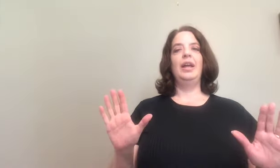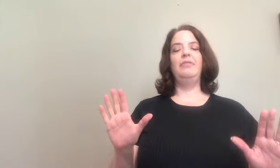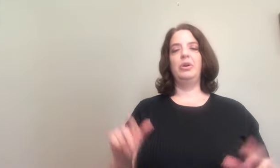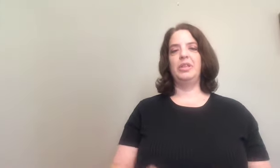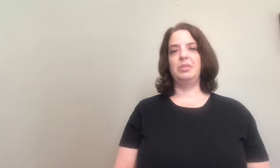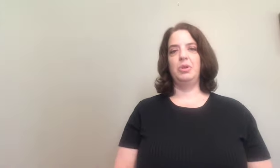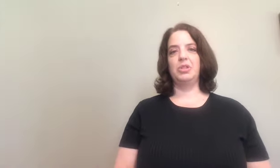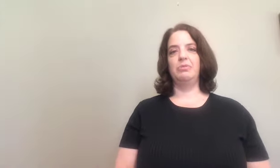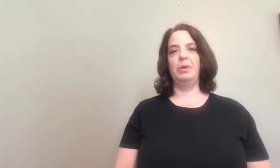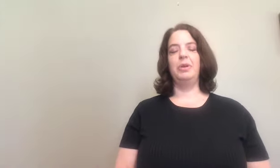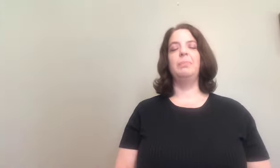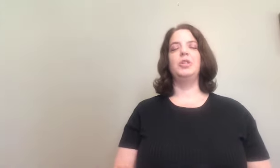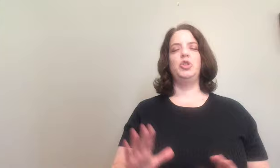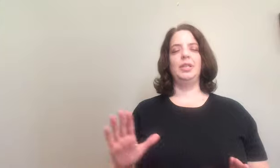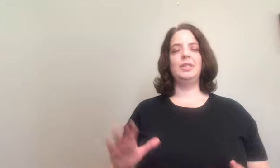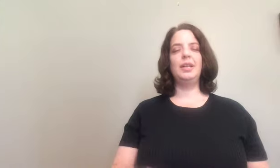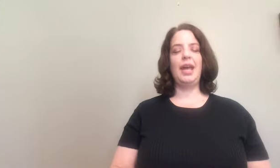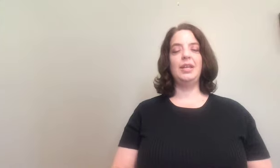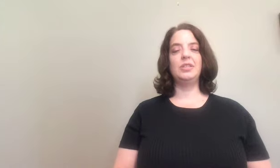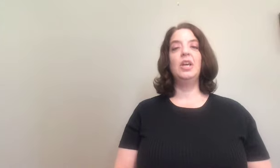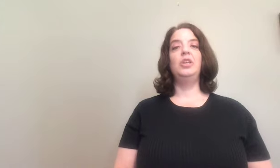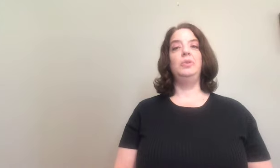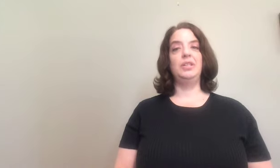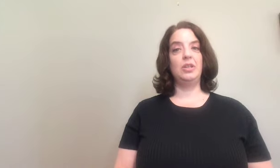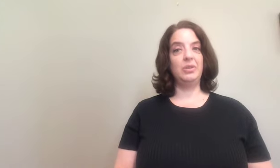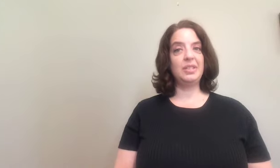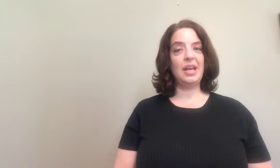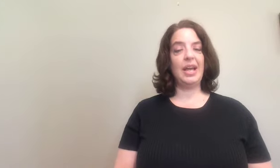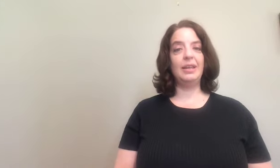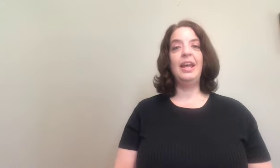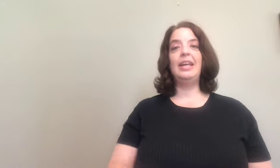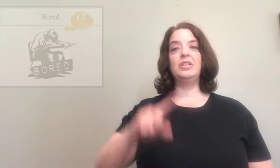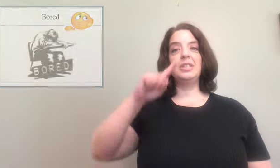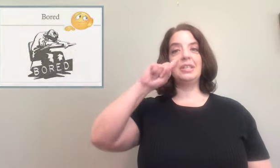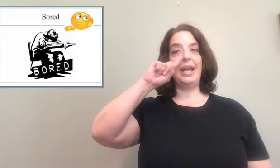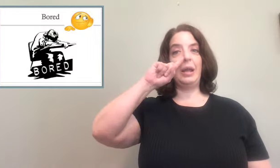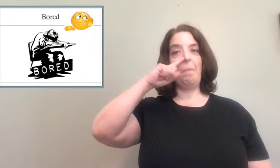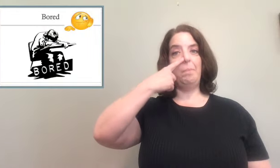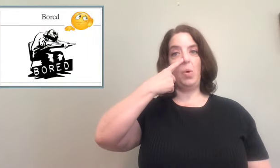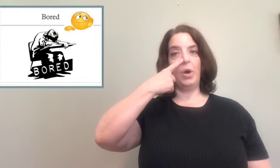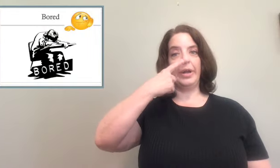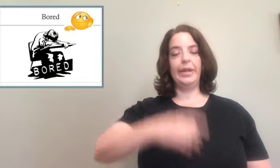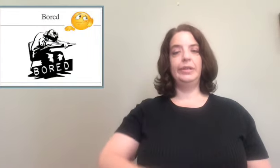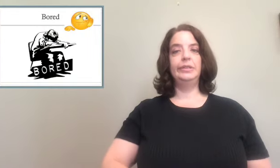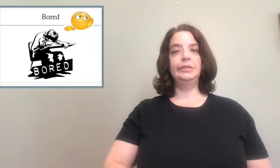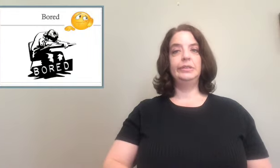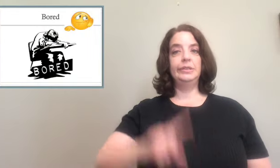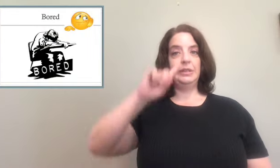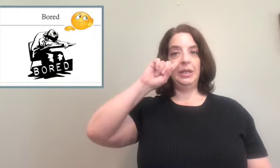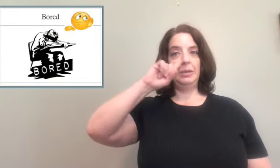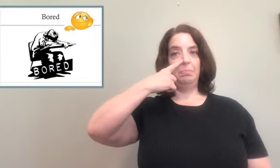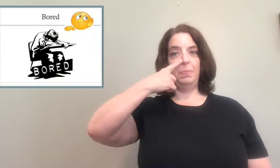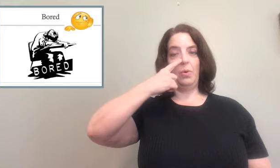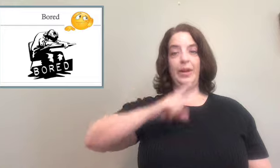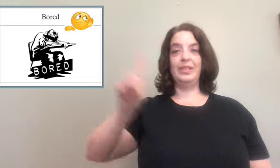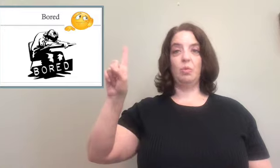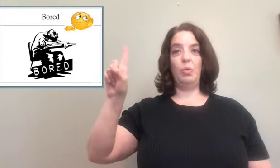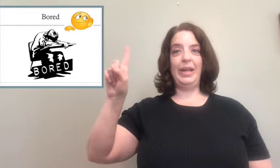evoke this emotion from you. But just in case, you need to know the sign. Here's the sign, bored. Bored. It's a one